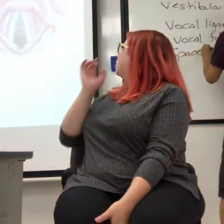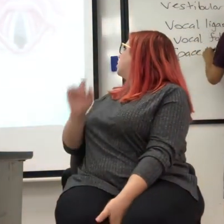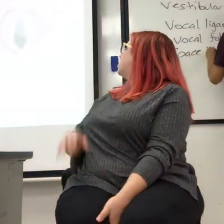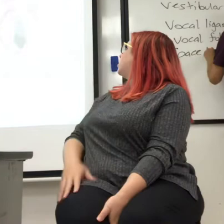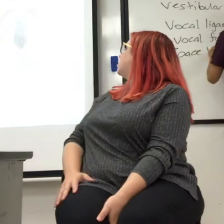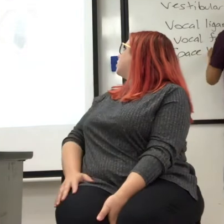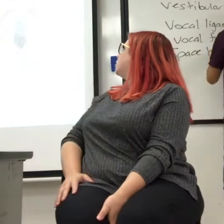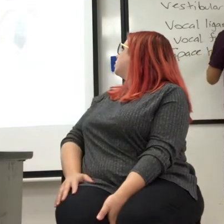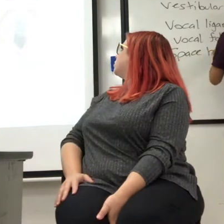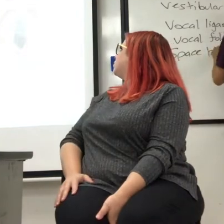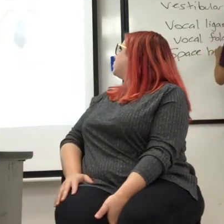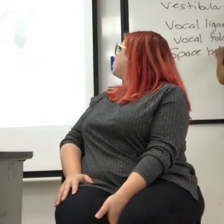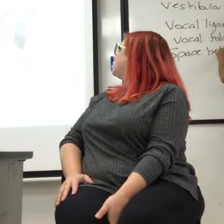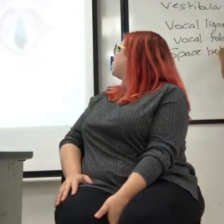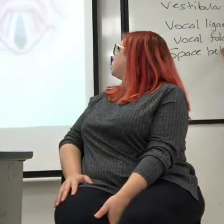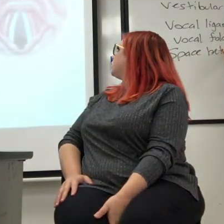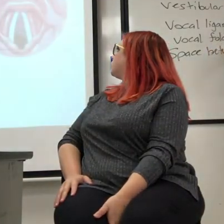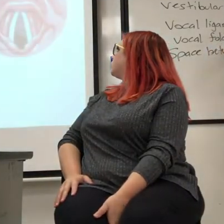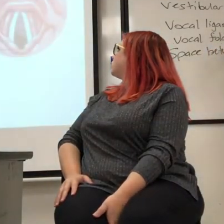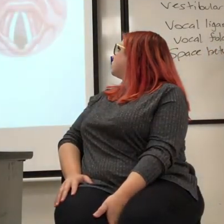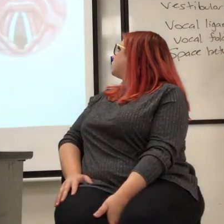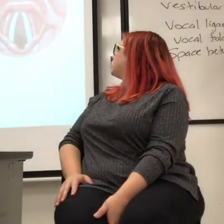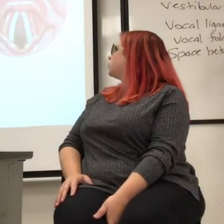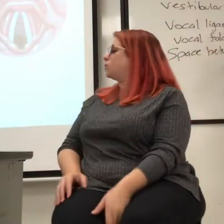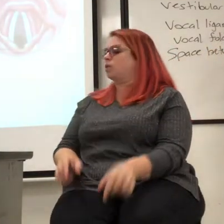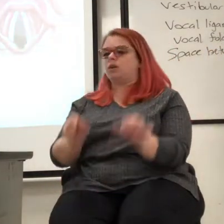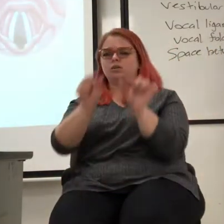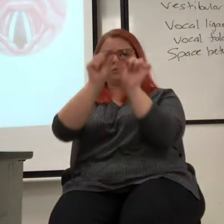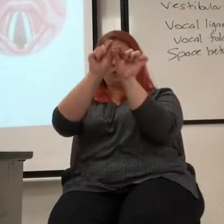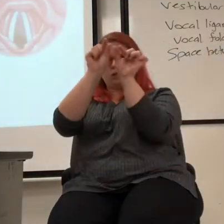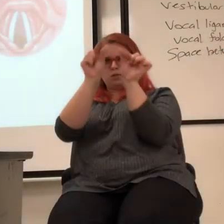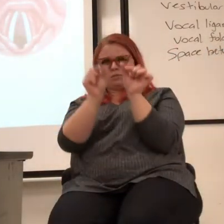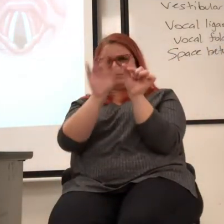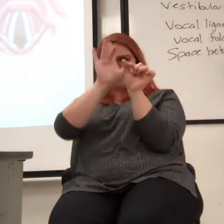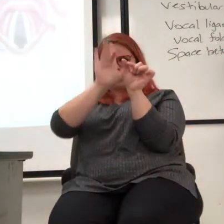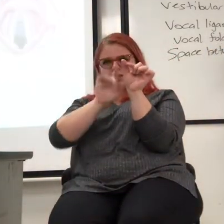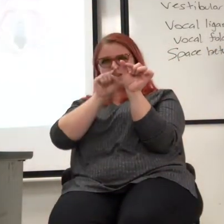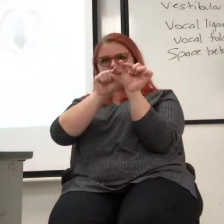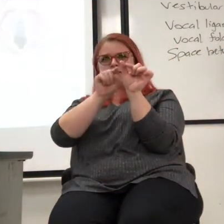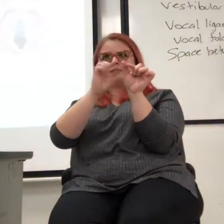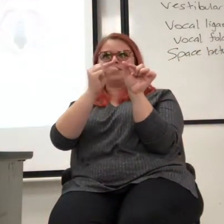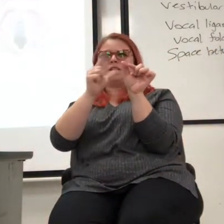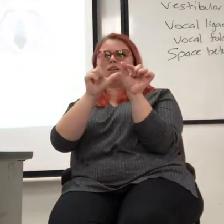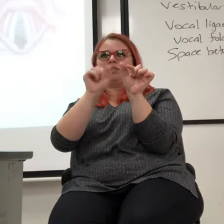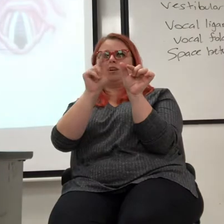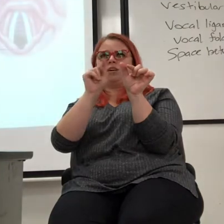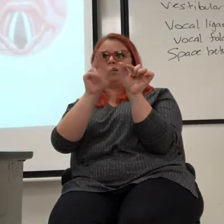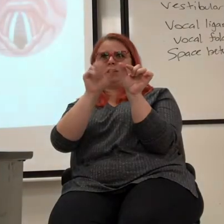Space between the vocal cords